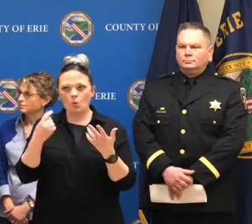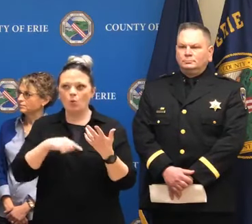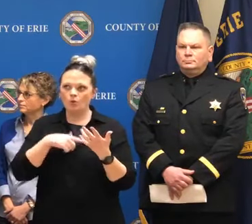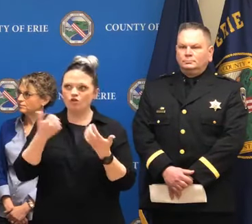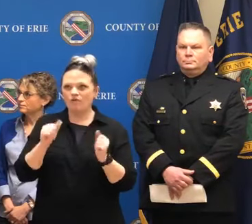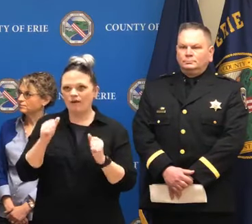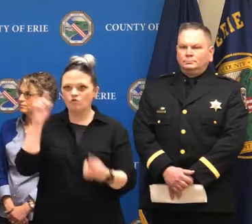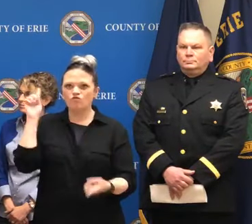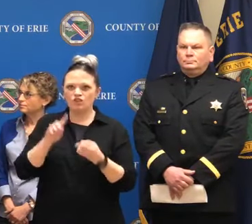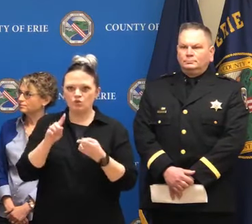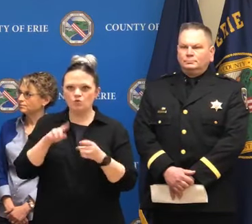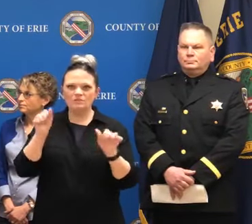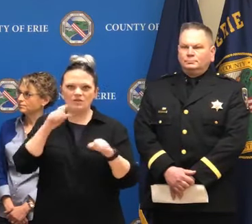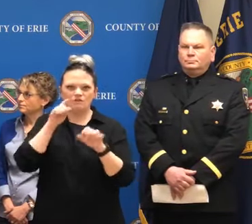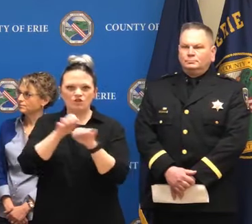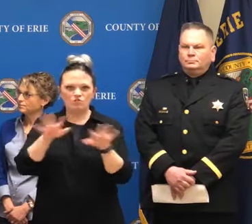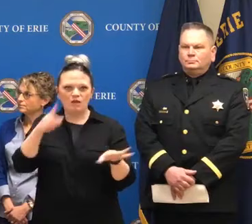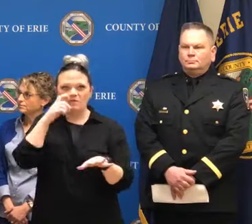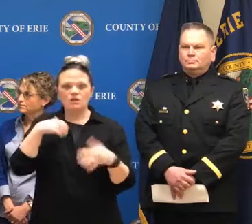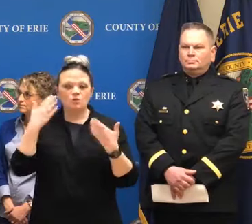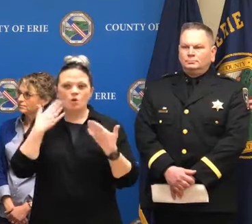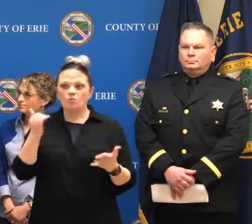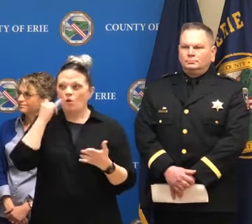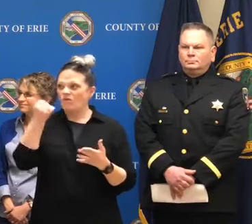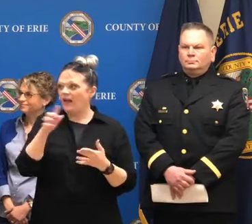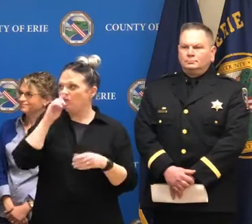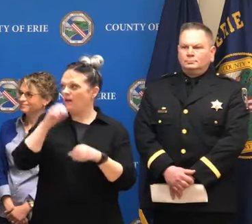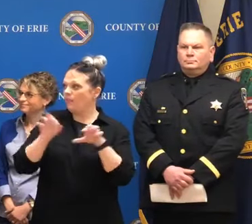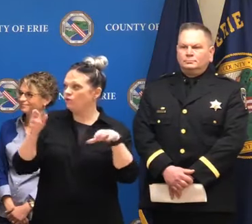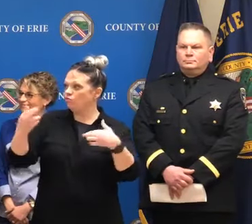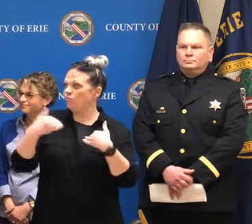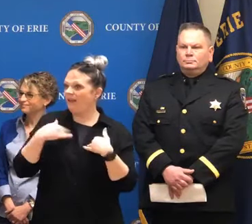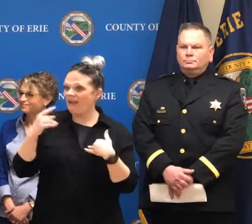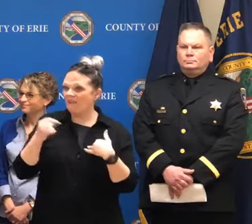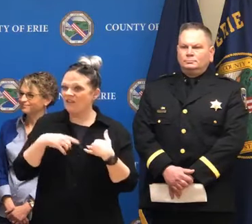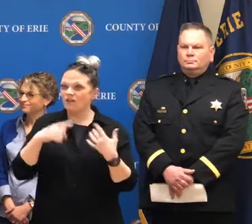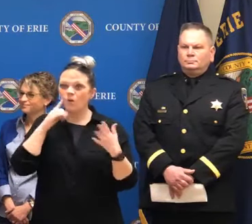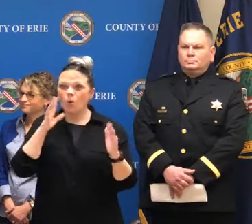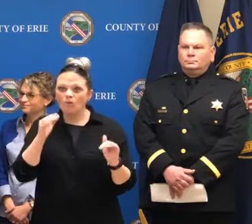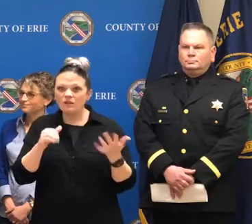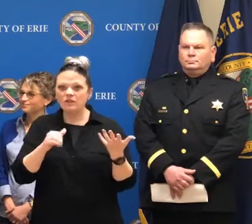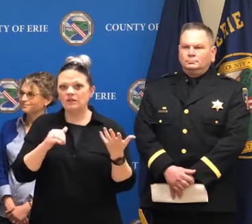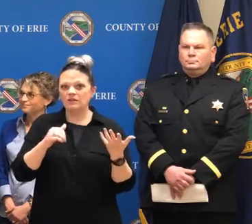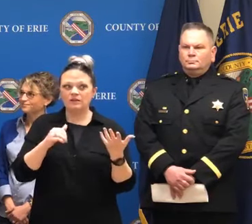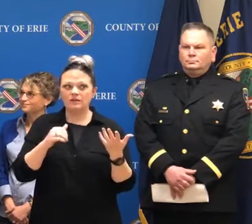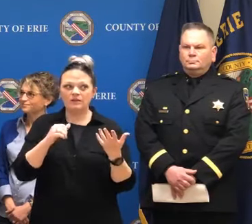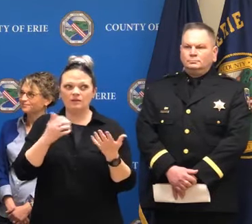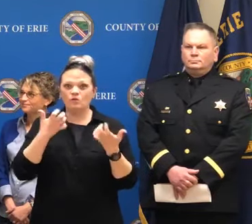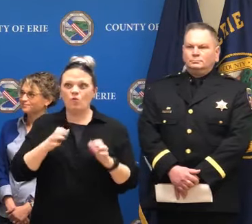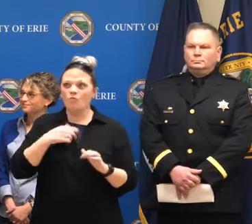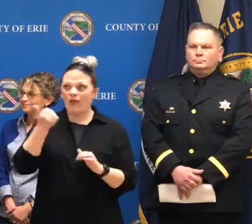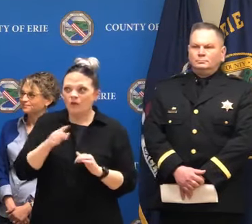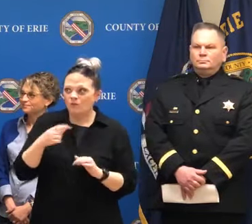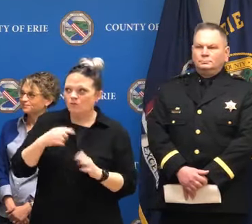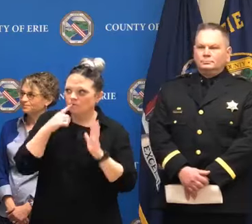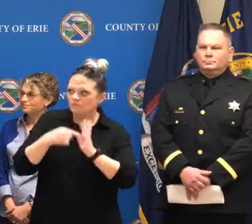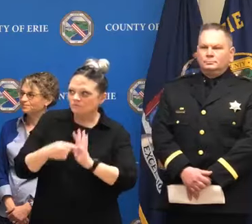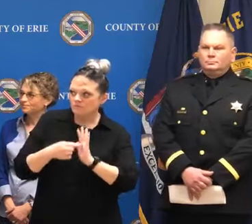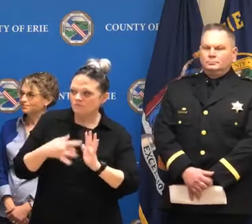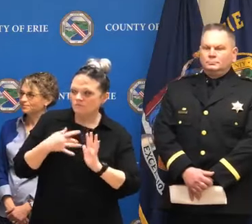spread in the community, because we don't know if anybody in this room may have it. Hopefully no one does. I don't believe anybody is showing symptoms, but I want to advise everyone that